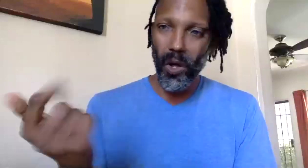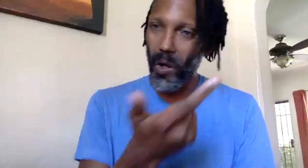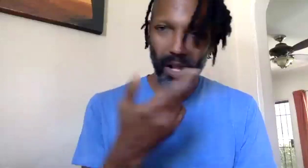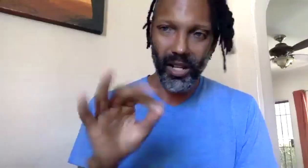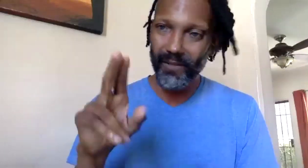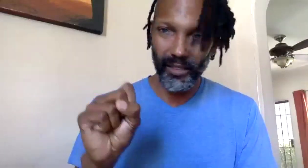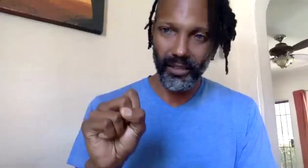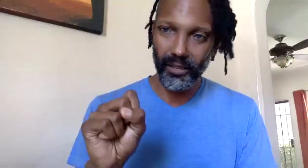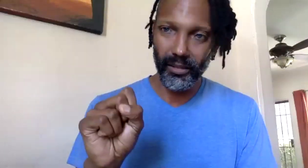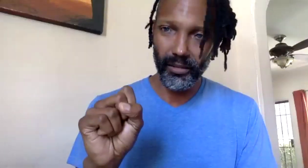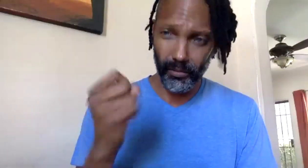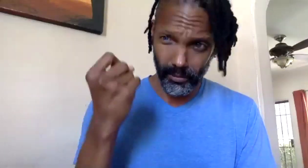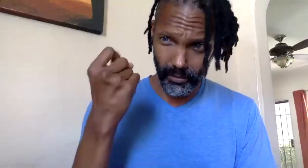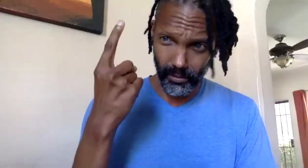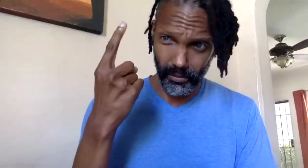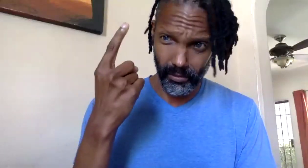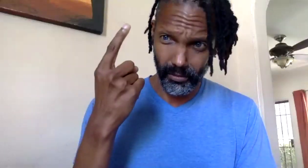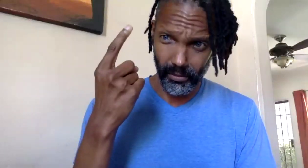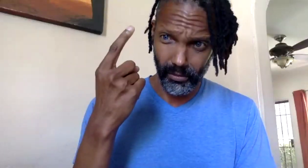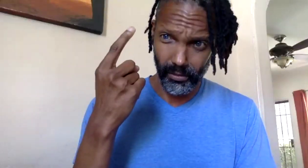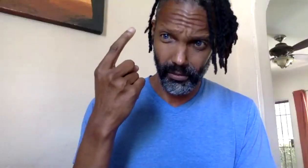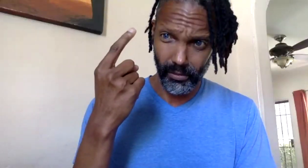not accessible to everybody here. Do you understand what I'm saying?